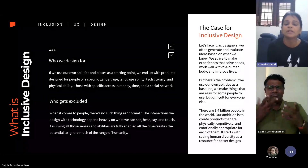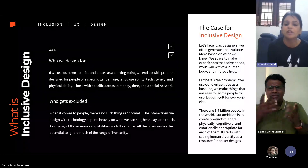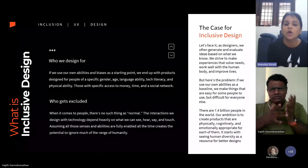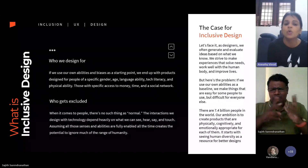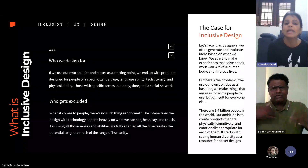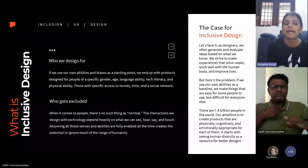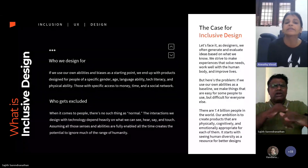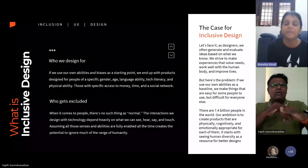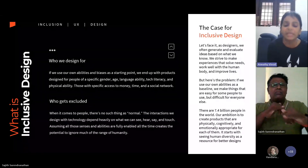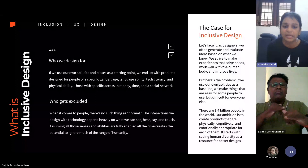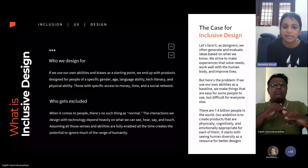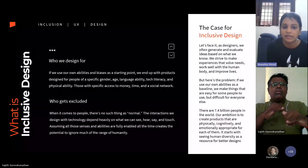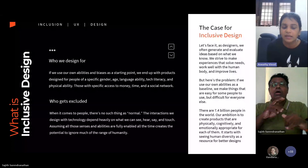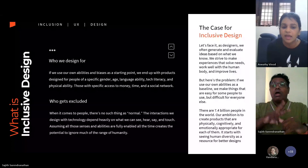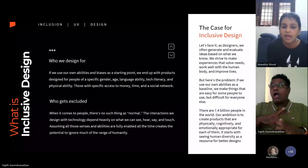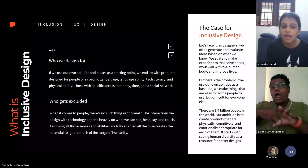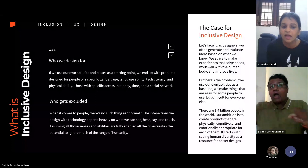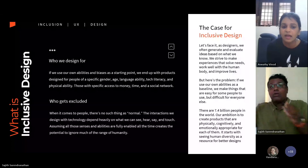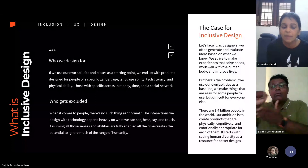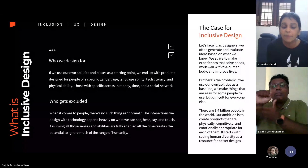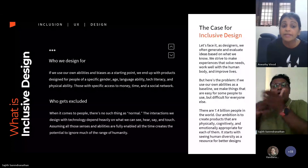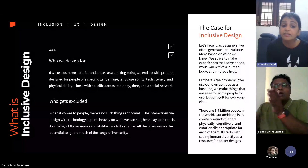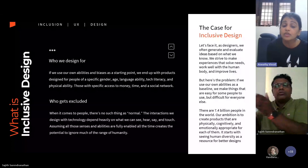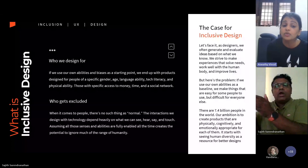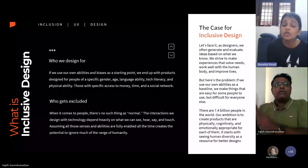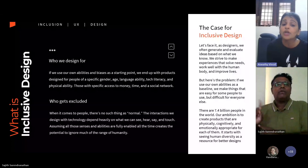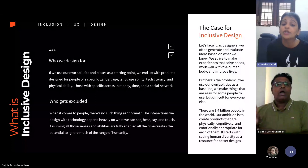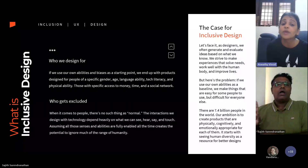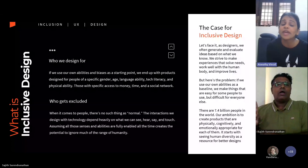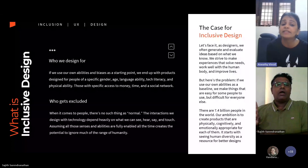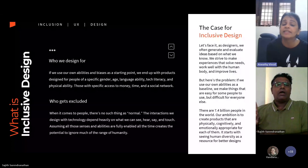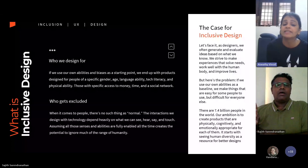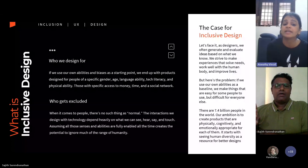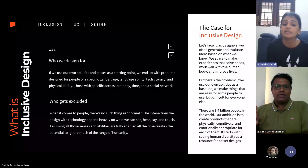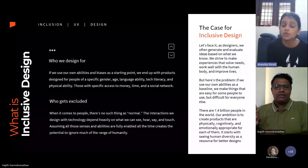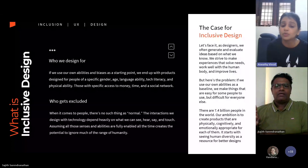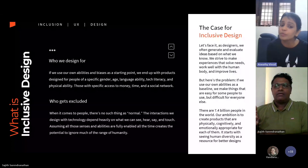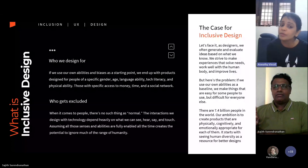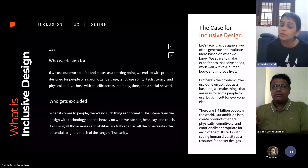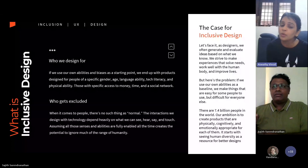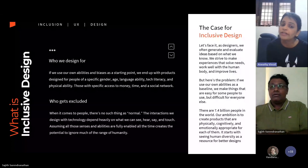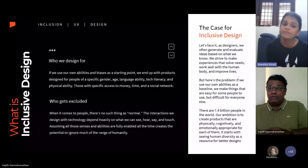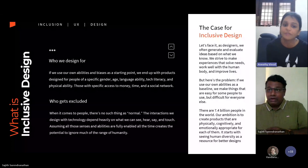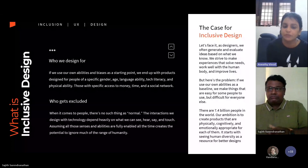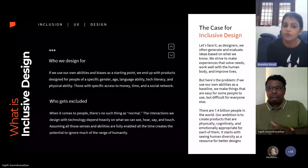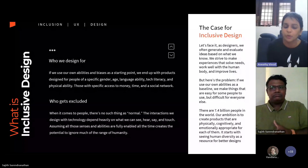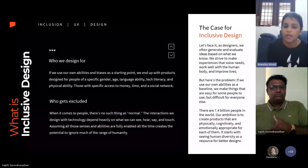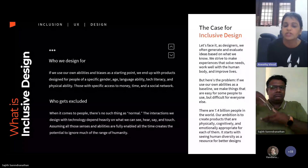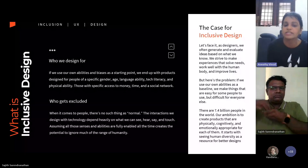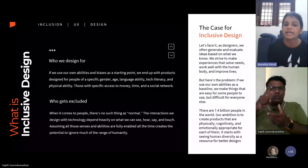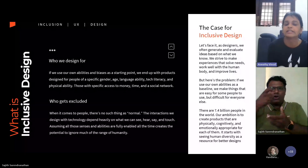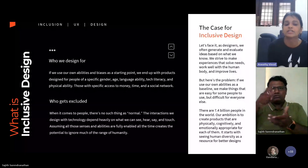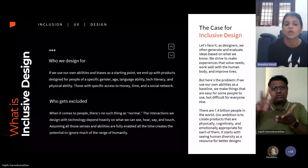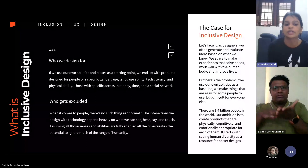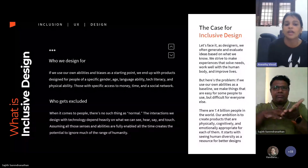of people who are like me, but you are not aware that there is another group of people who are different from you,